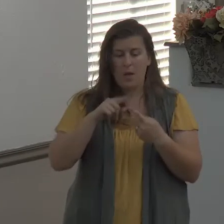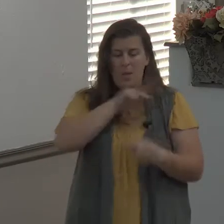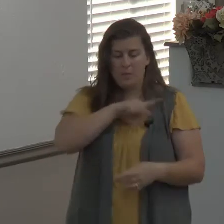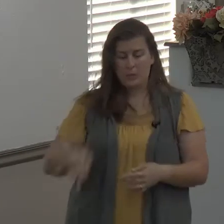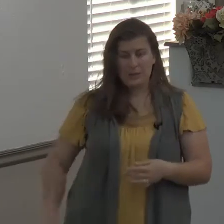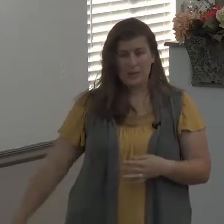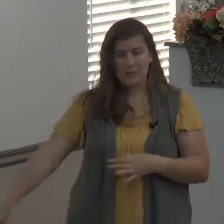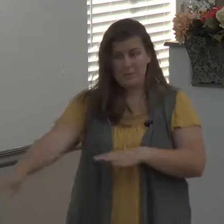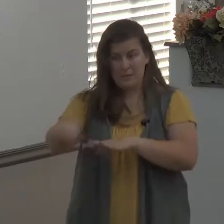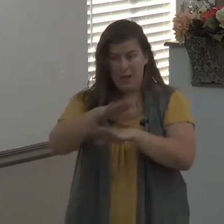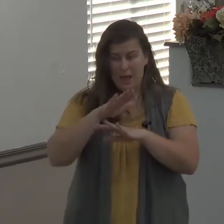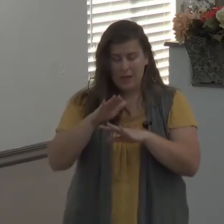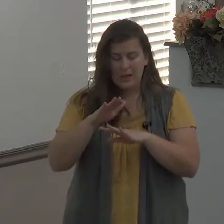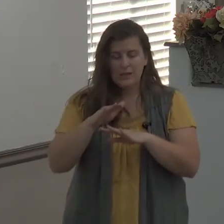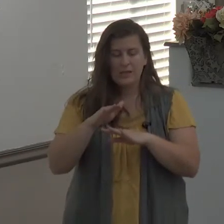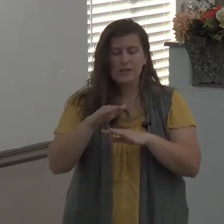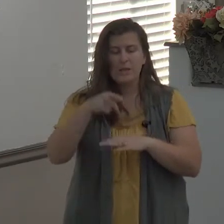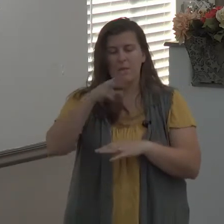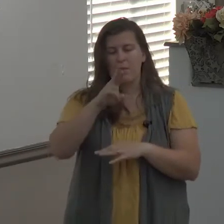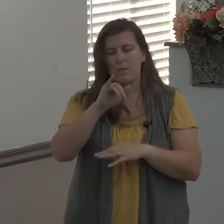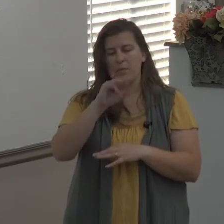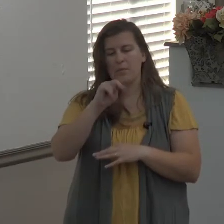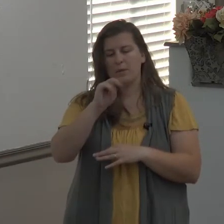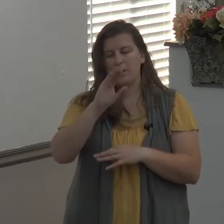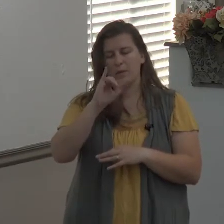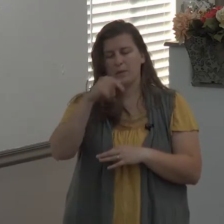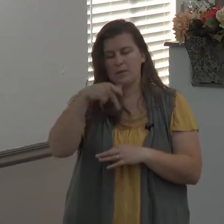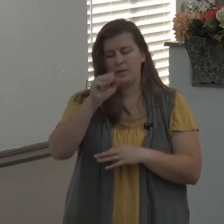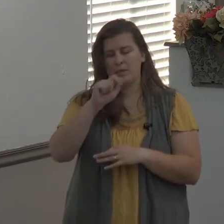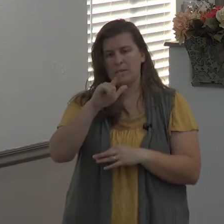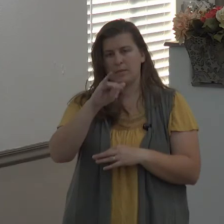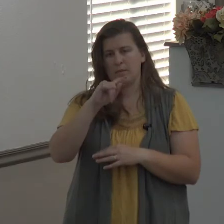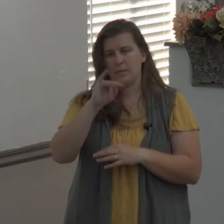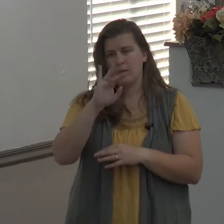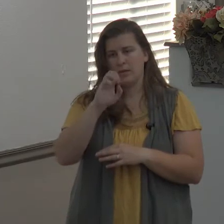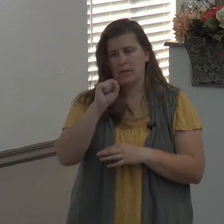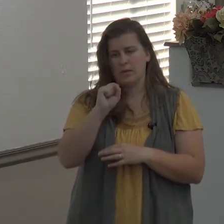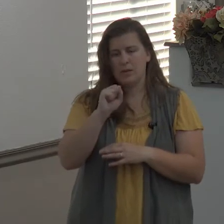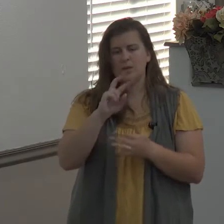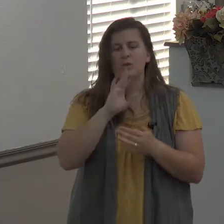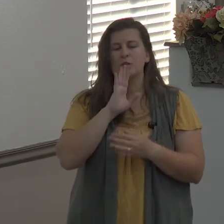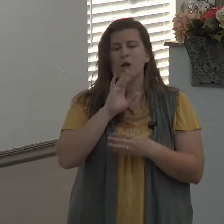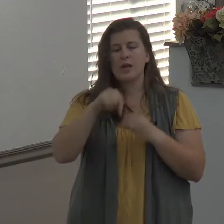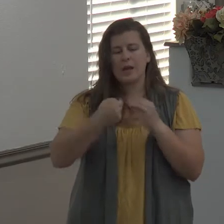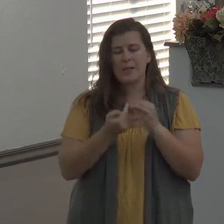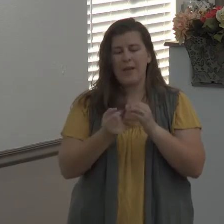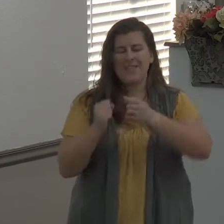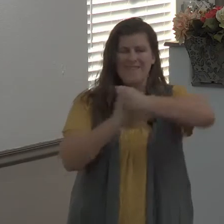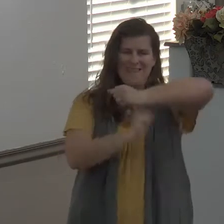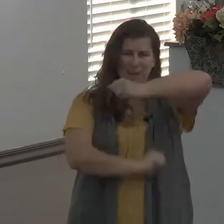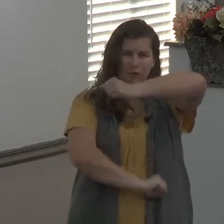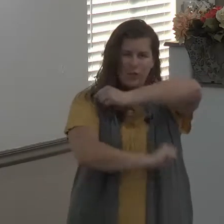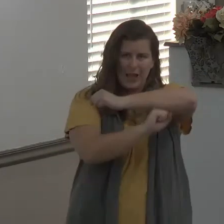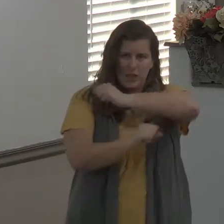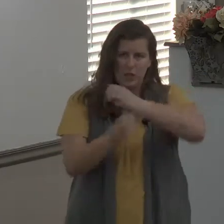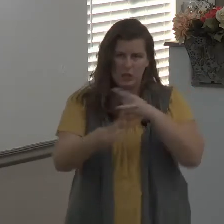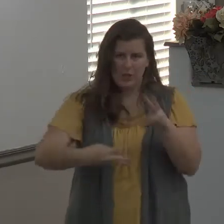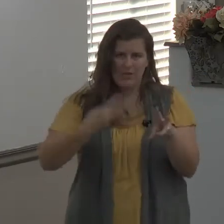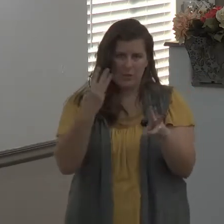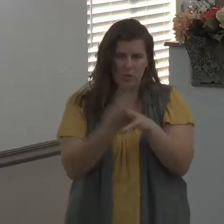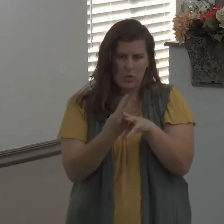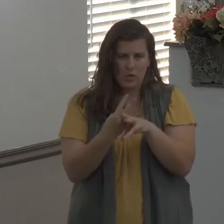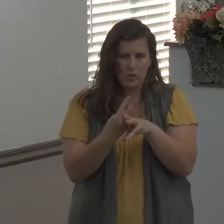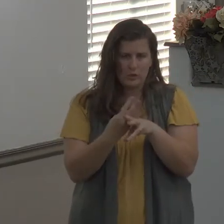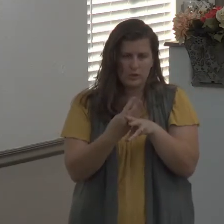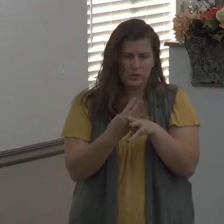places. We break those four things down for us. Principalities speaks of the foundational aspect or the beginning of